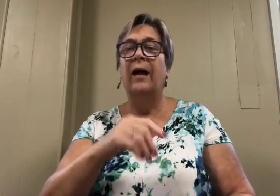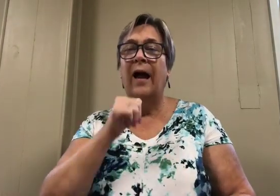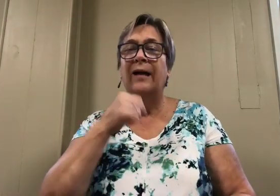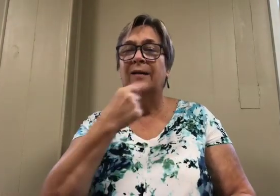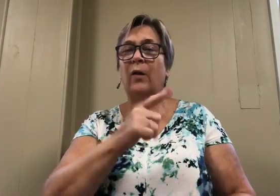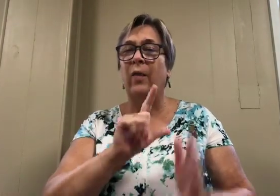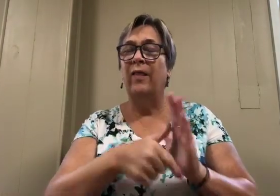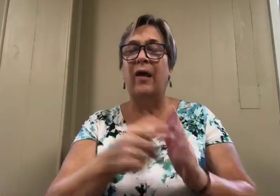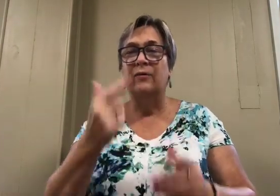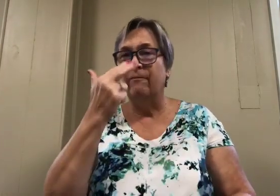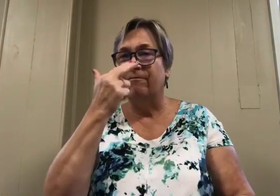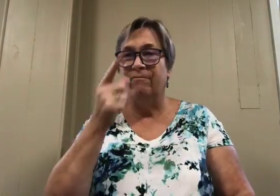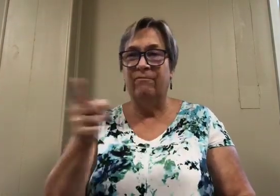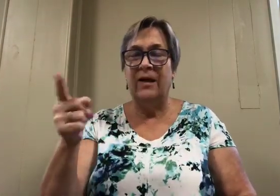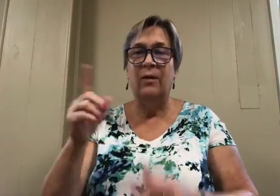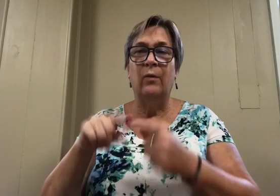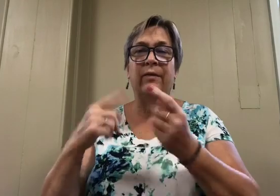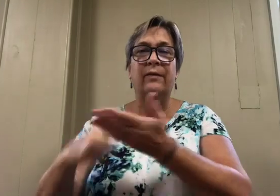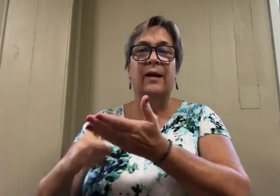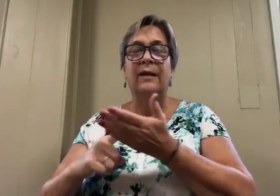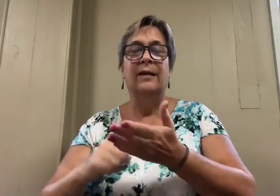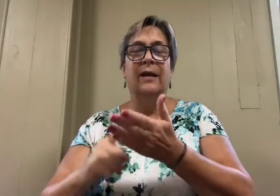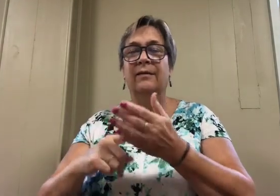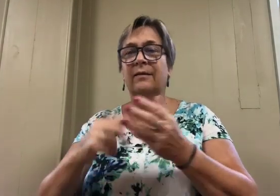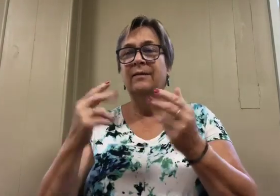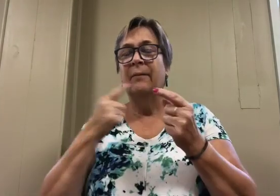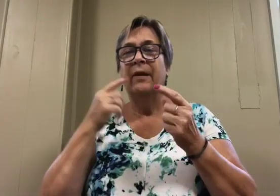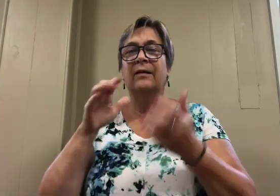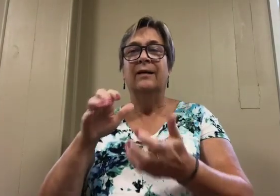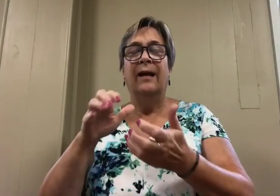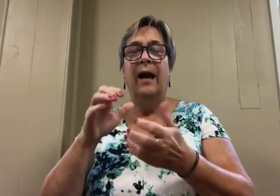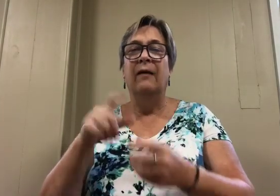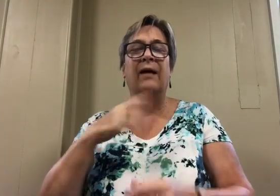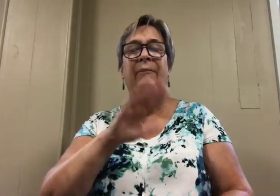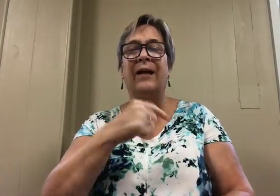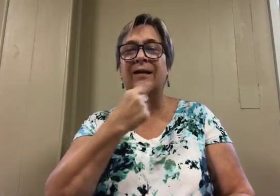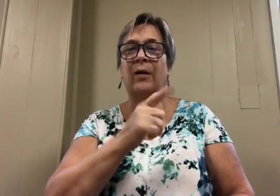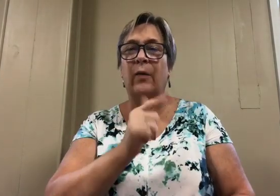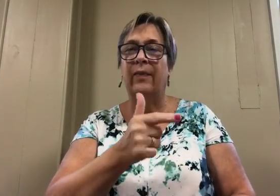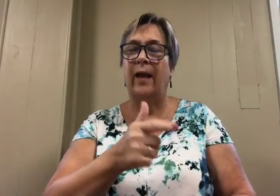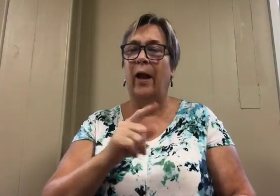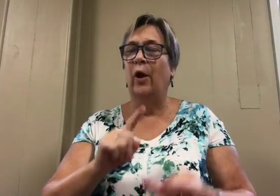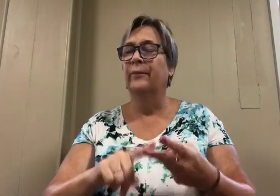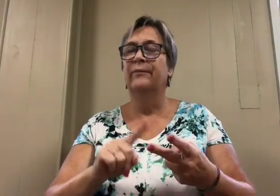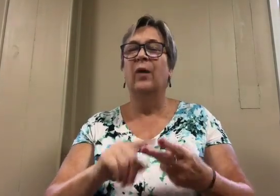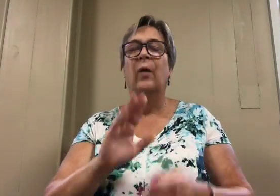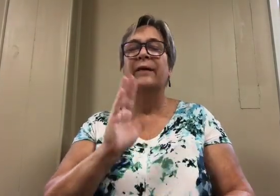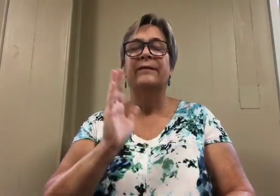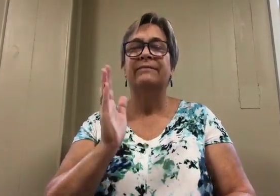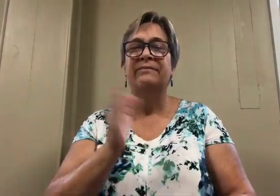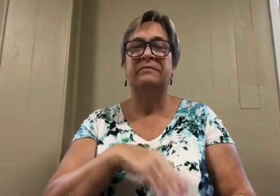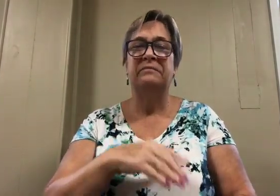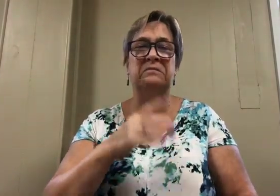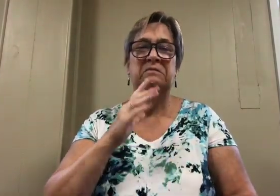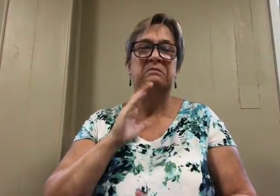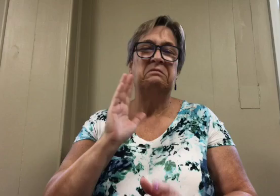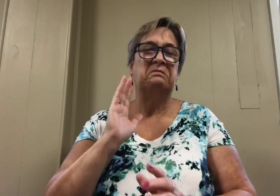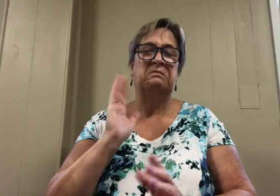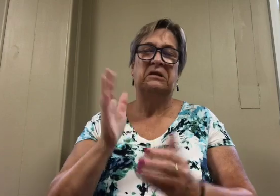Some others might say, oh, well, I'll tell you something. If there's something really funny just said, everyone's laughing, and the hearing person might